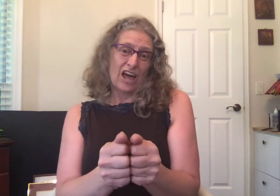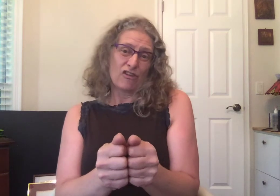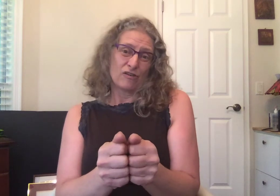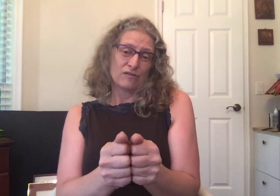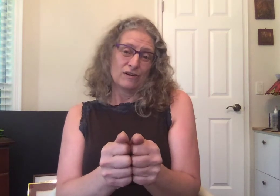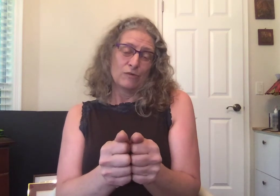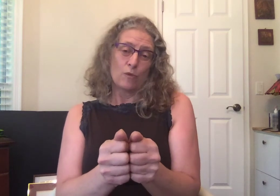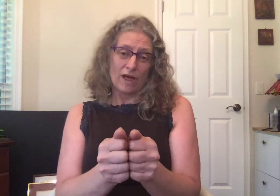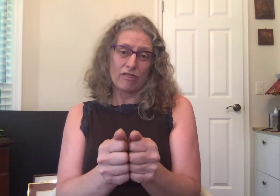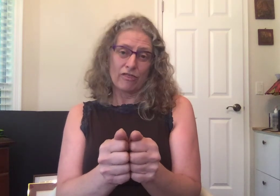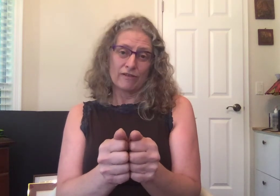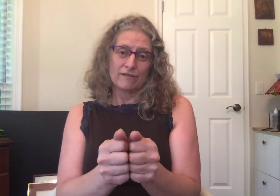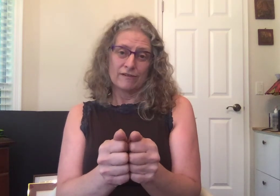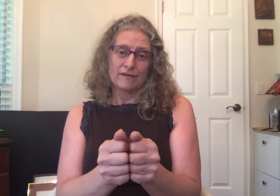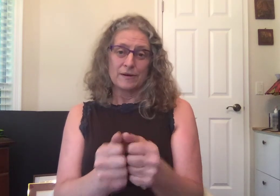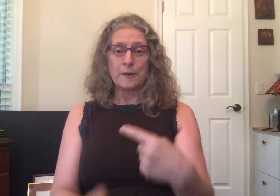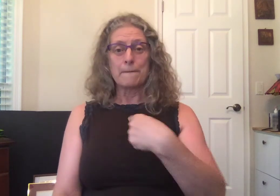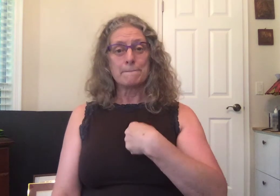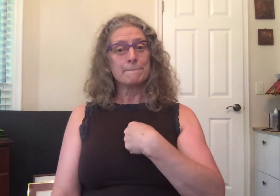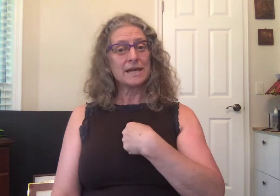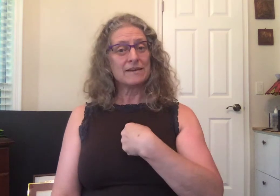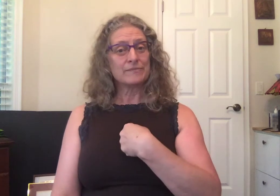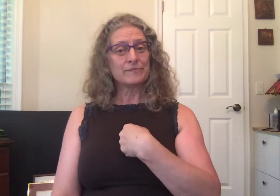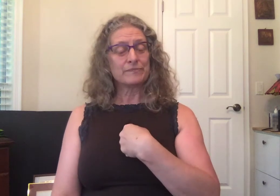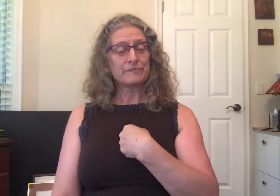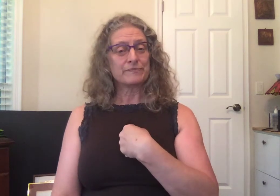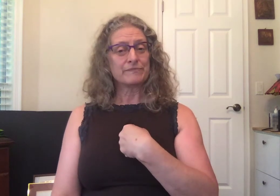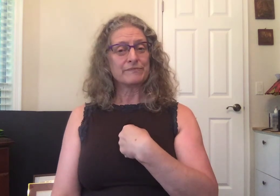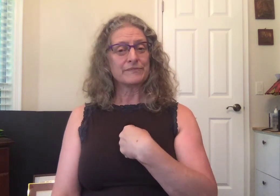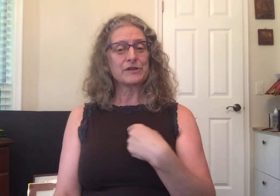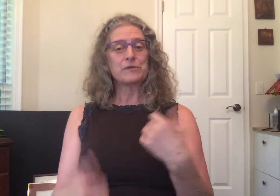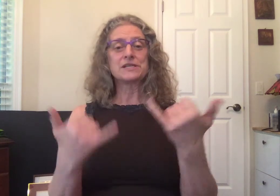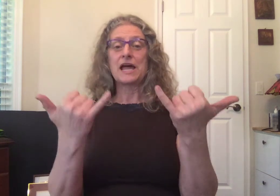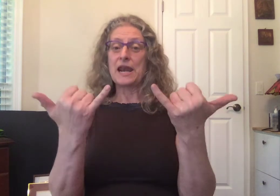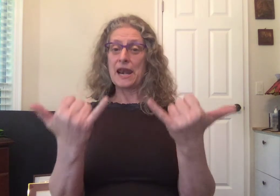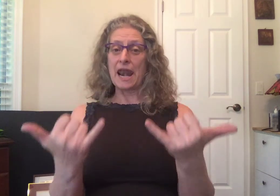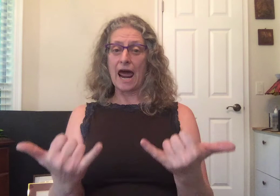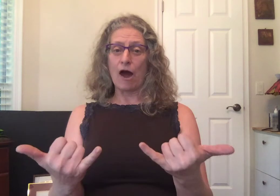together with me. So it's now